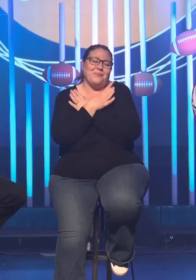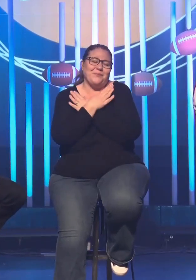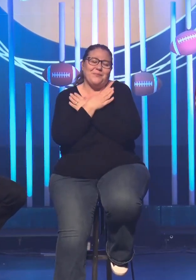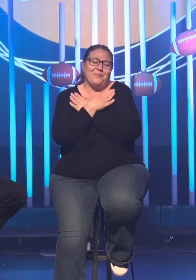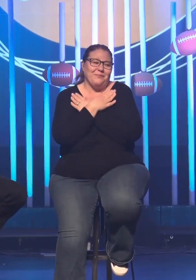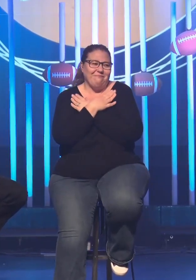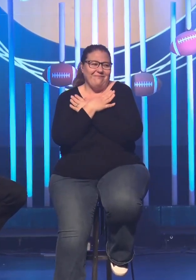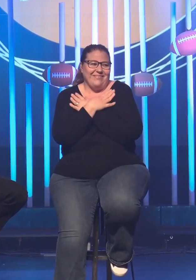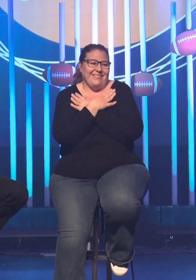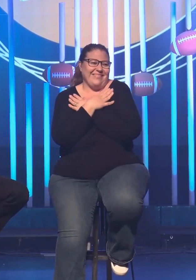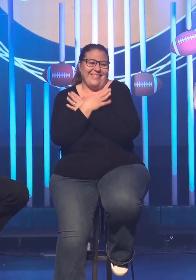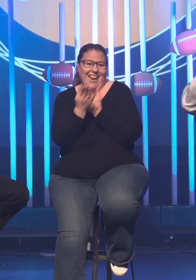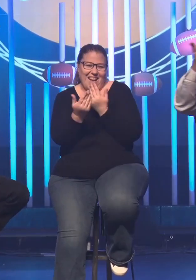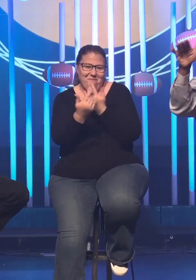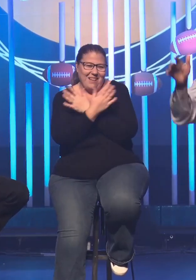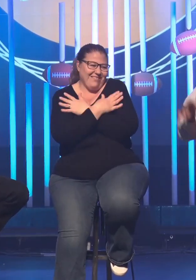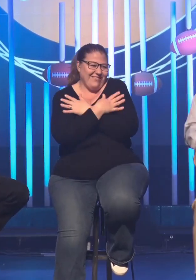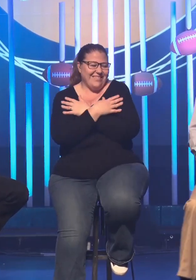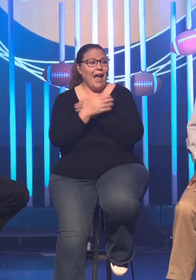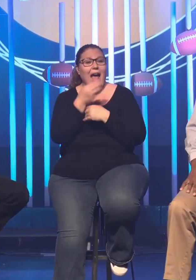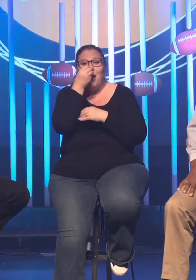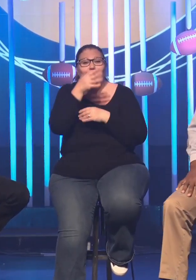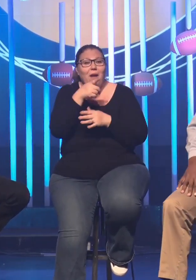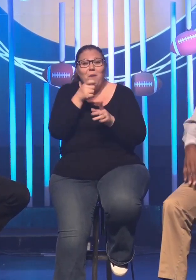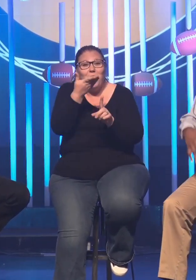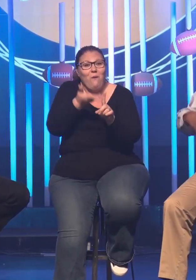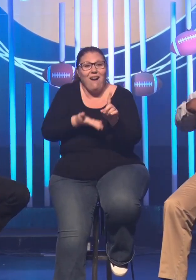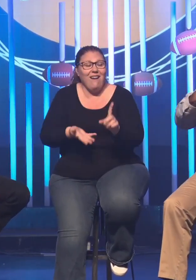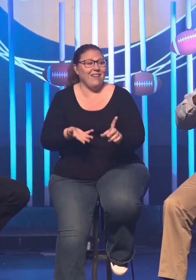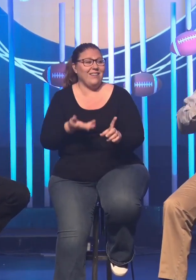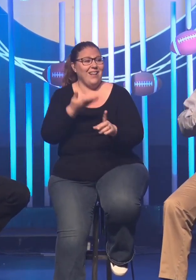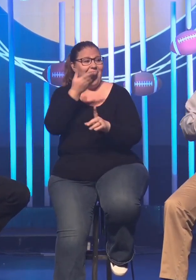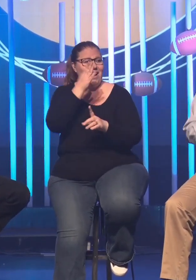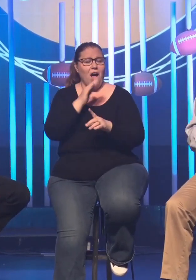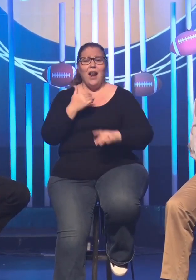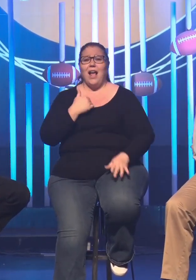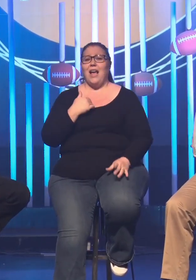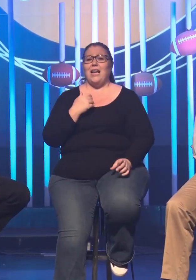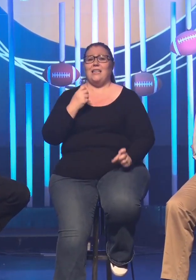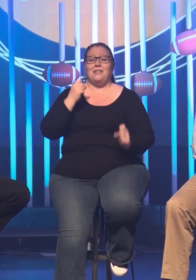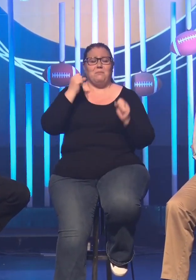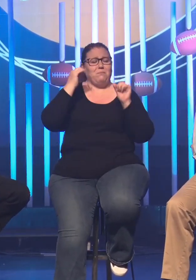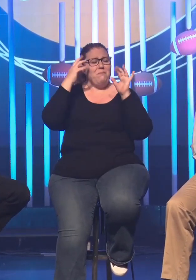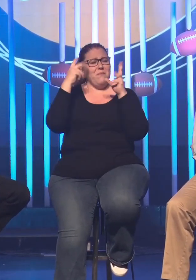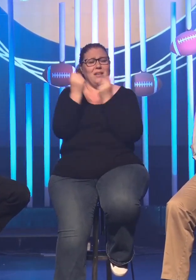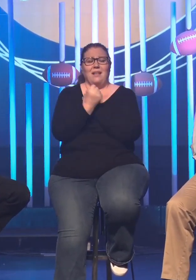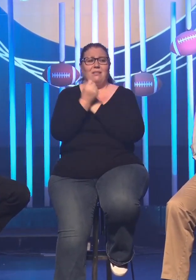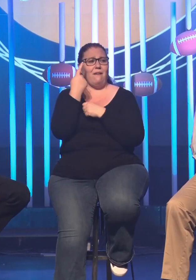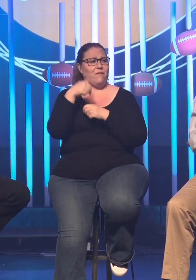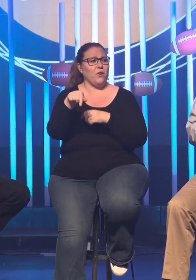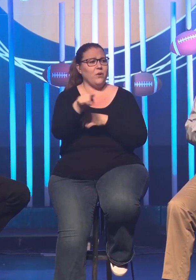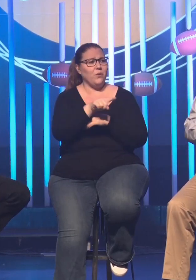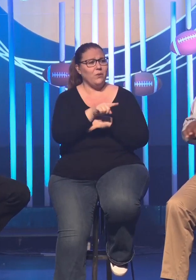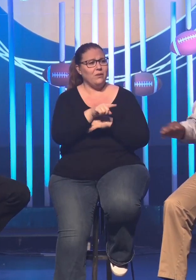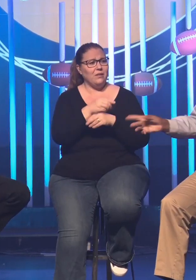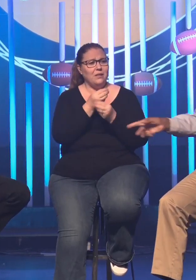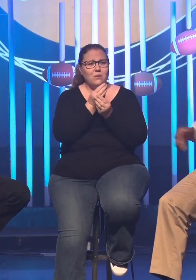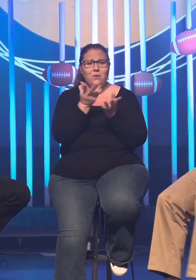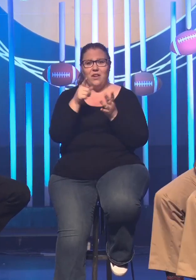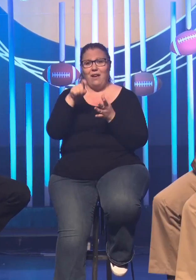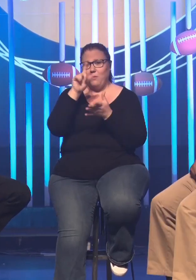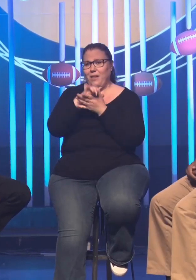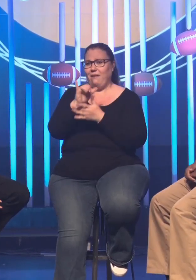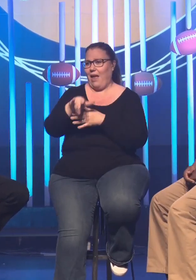hug yourself real quick. I don't care who you are. God has this great love for you. And you've got to believe that,